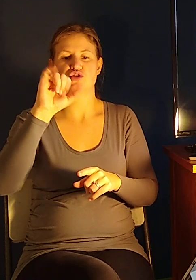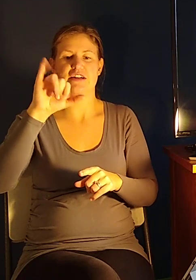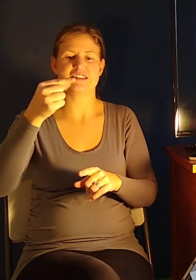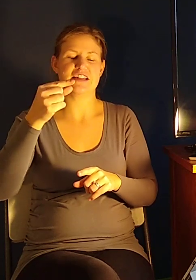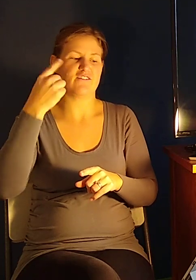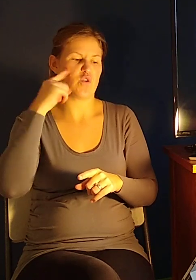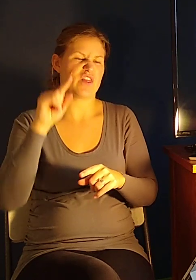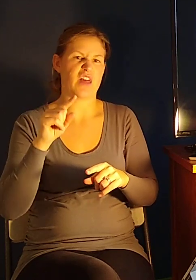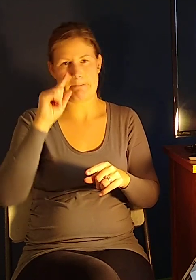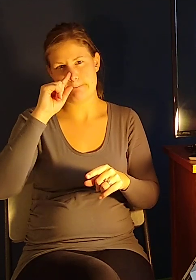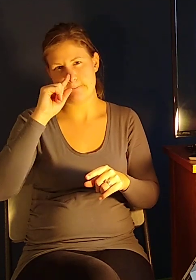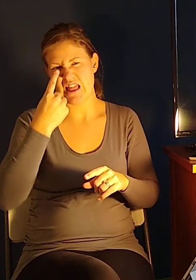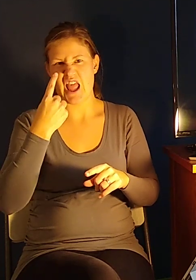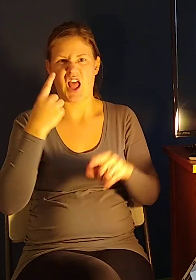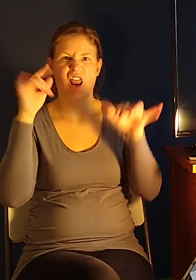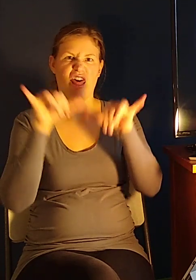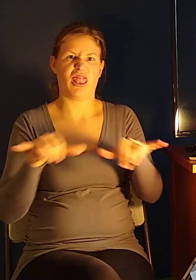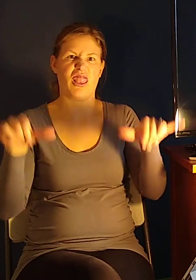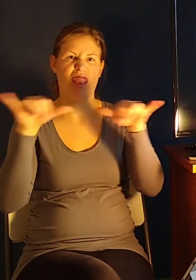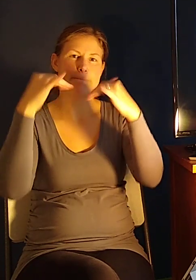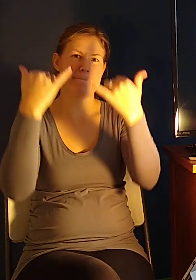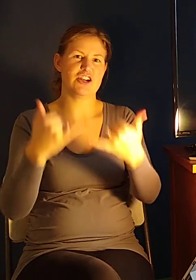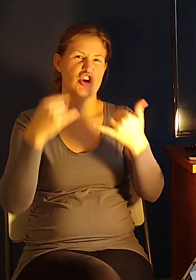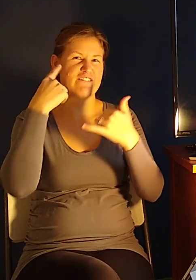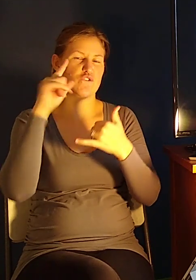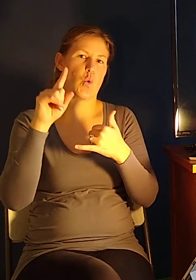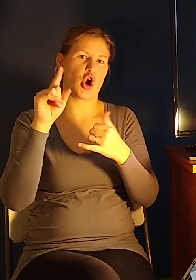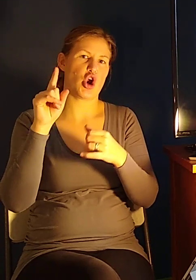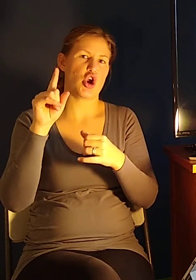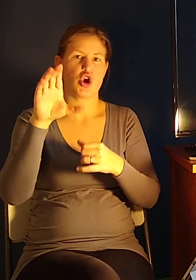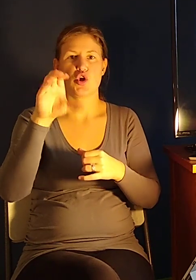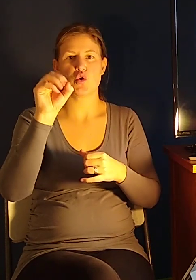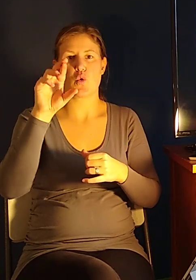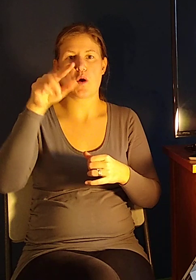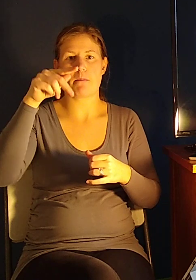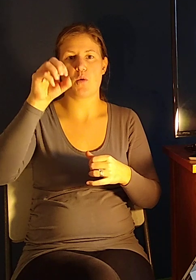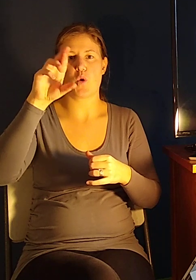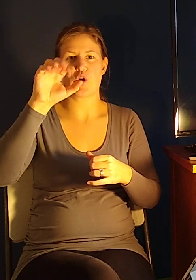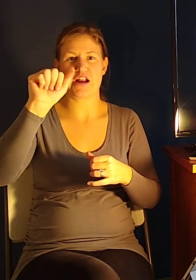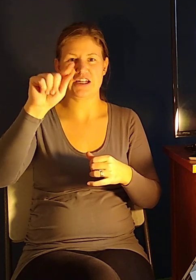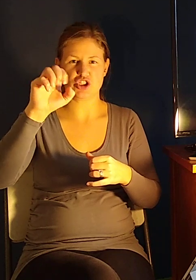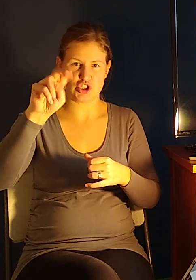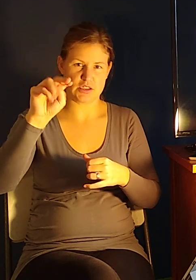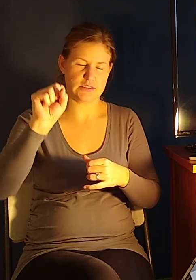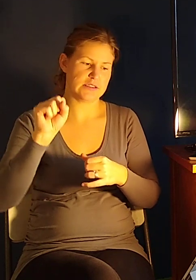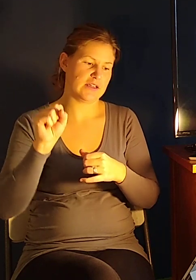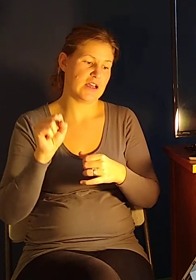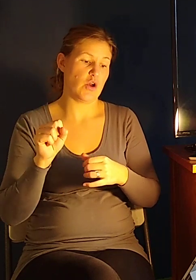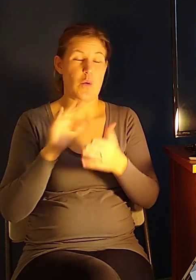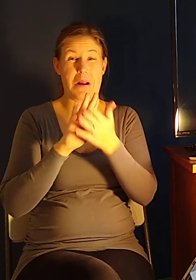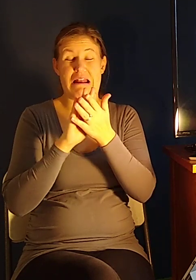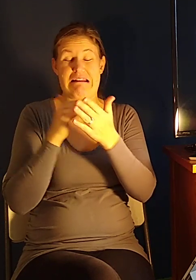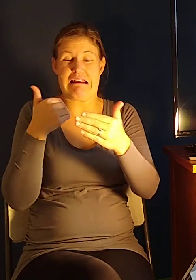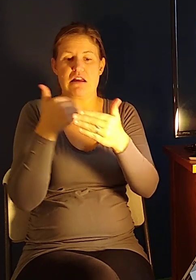modernity of corporation. And I believe that we're getting into the era where we see more